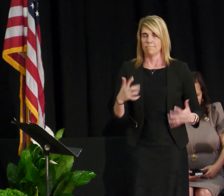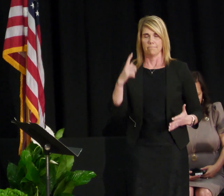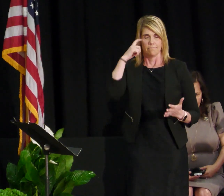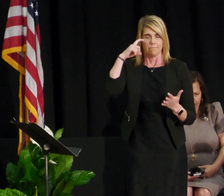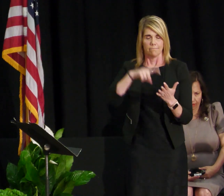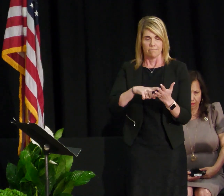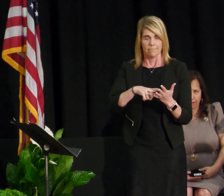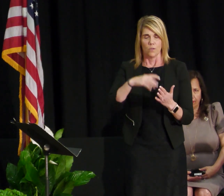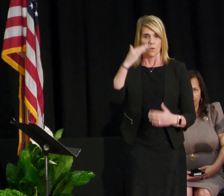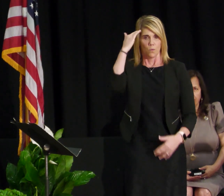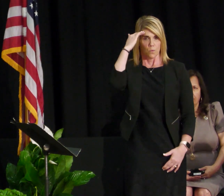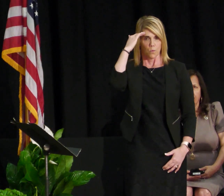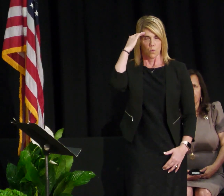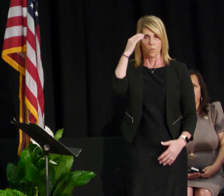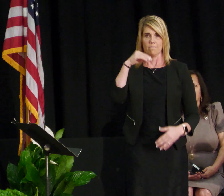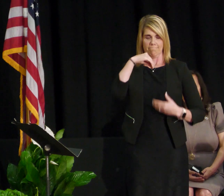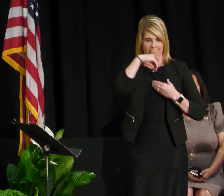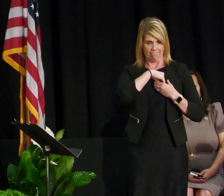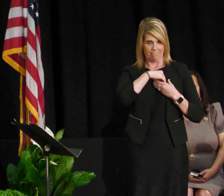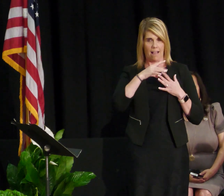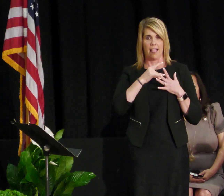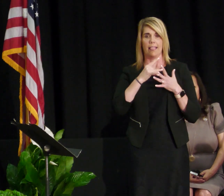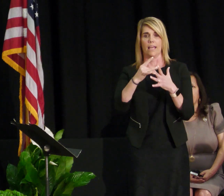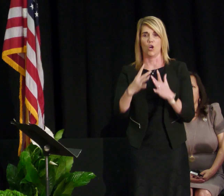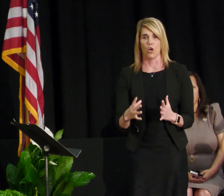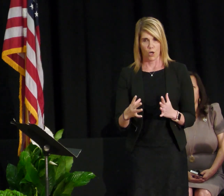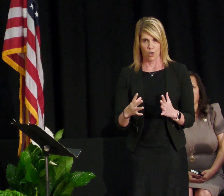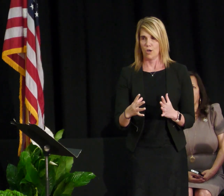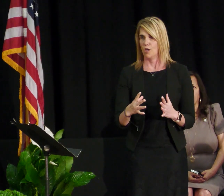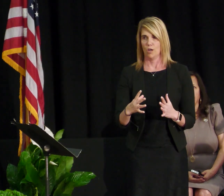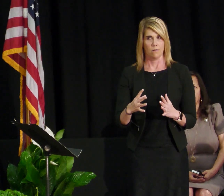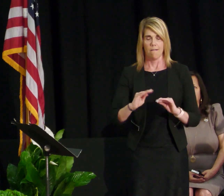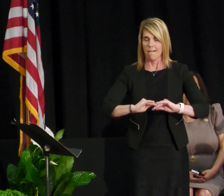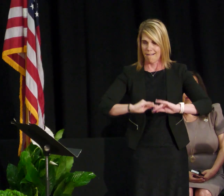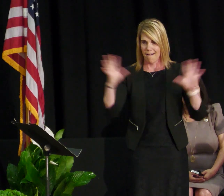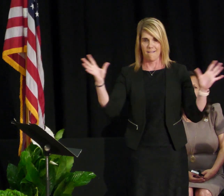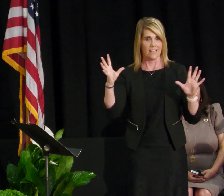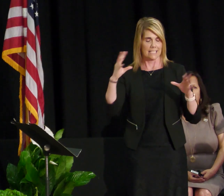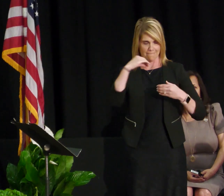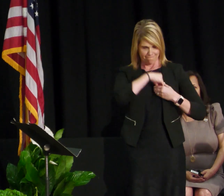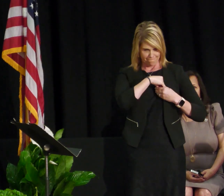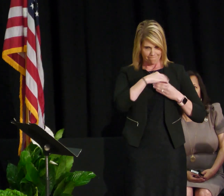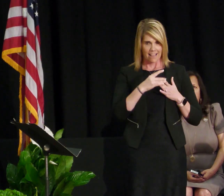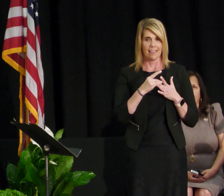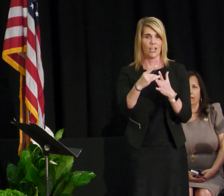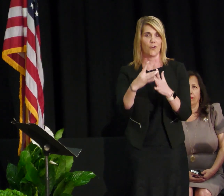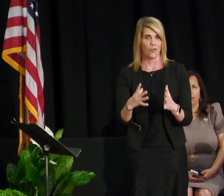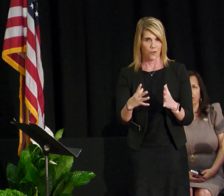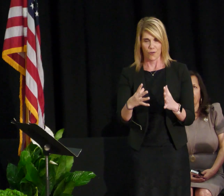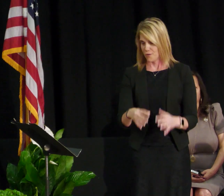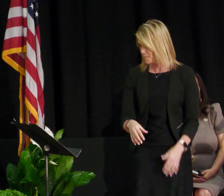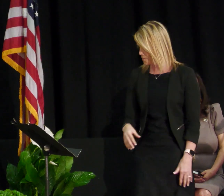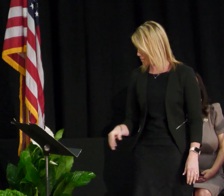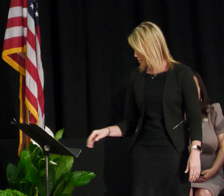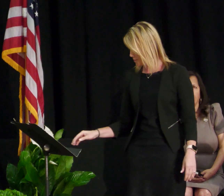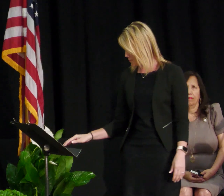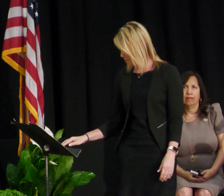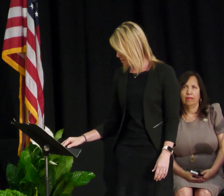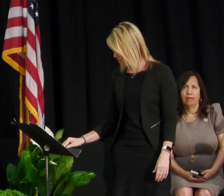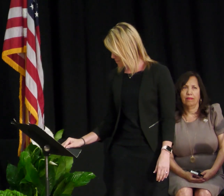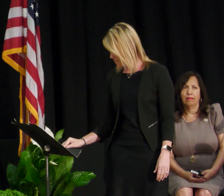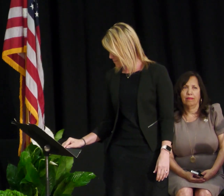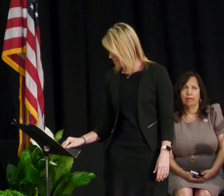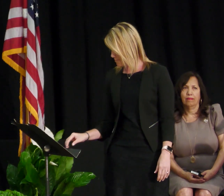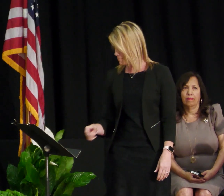staff met her, we all knew the future held big things for her.